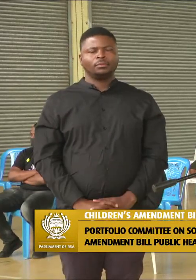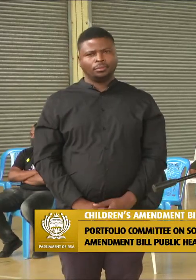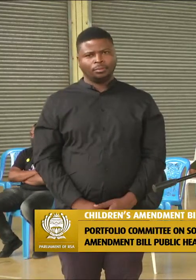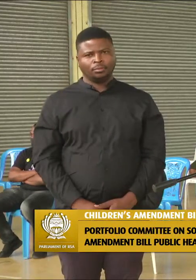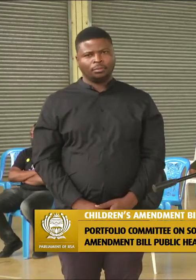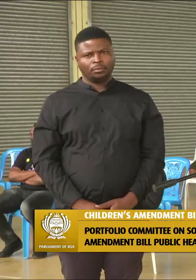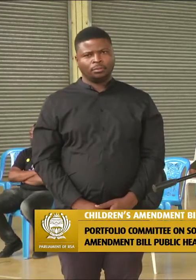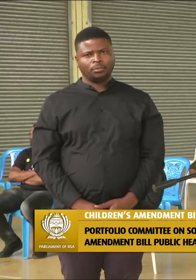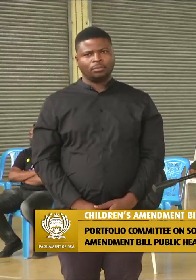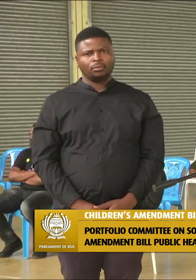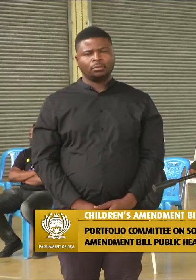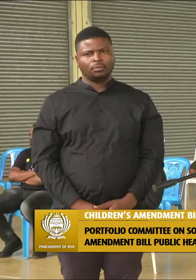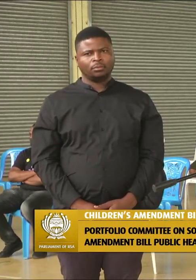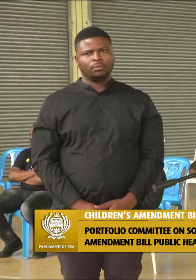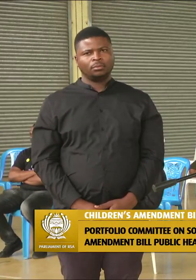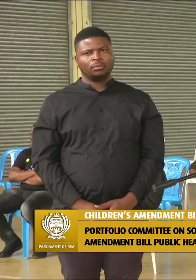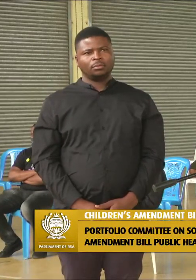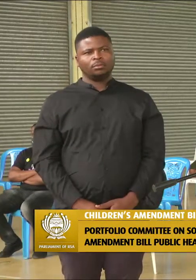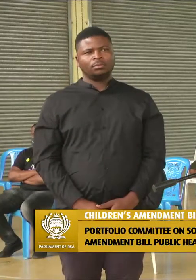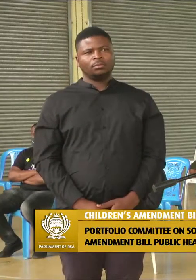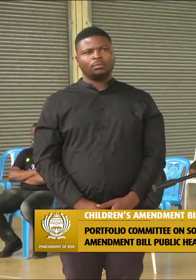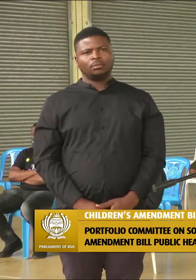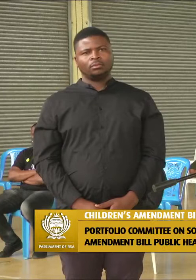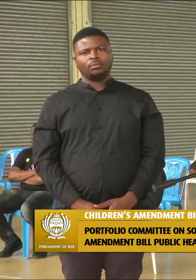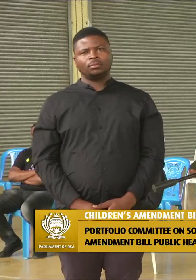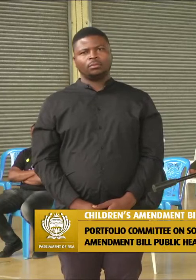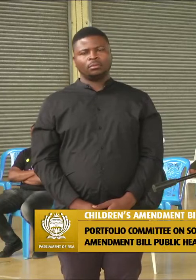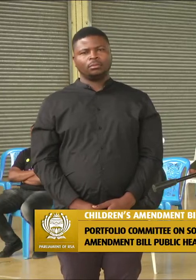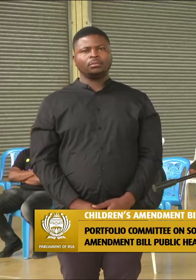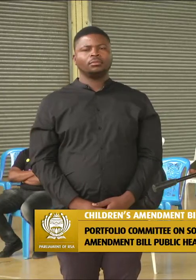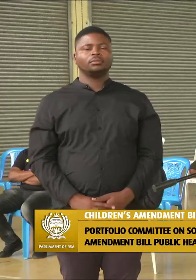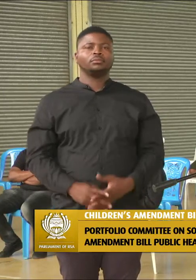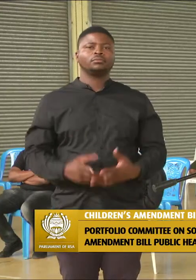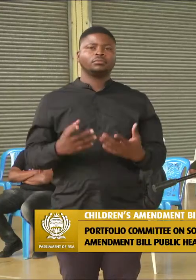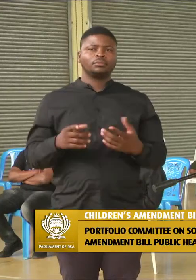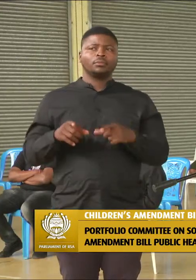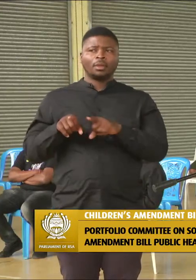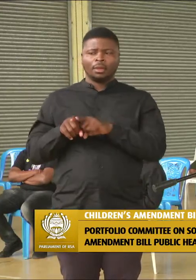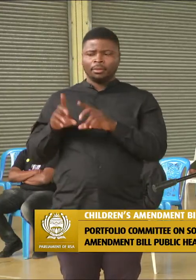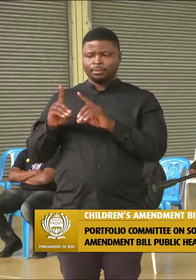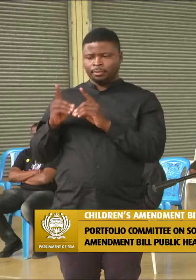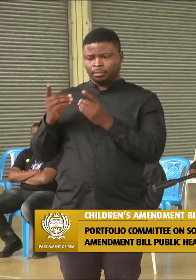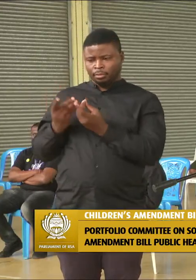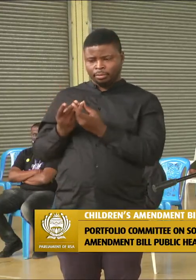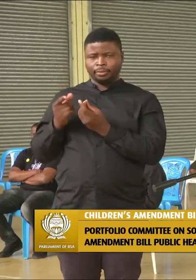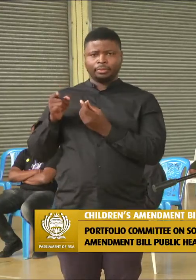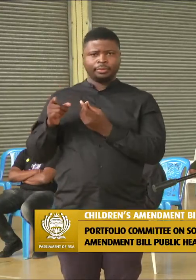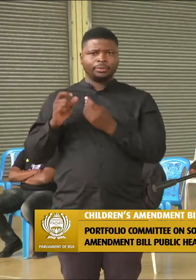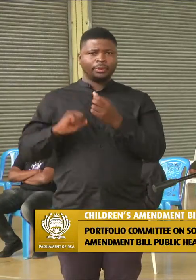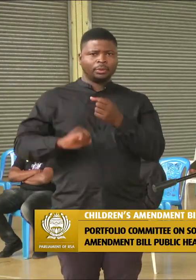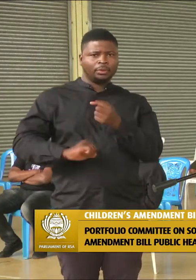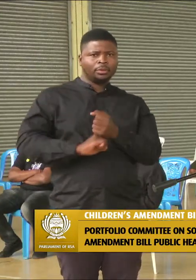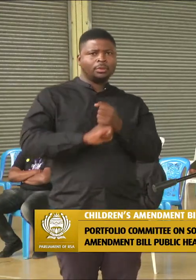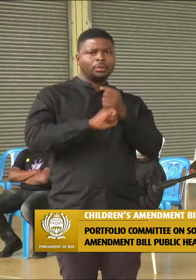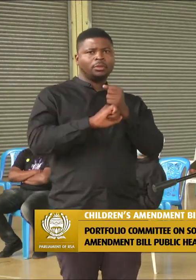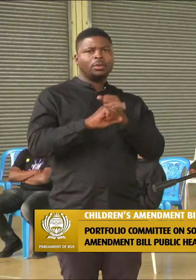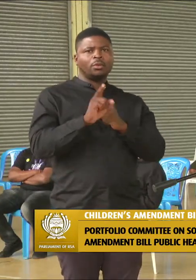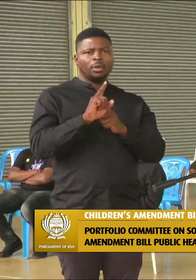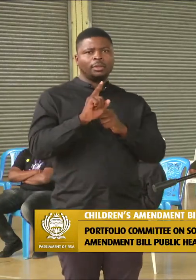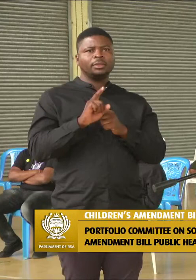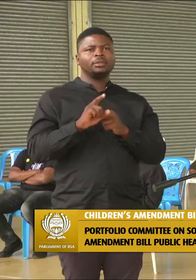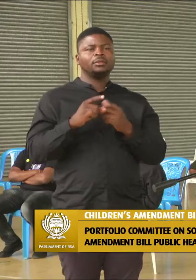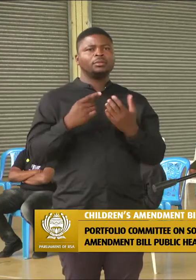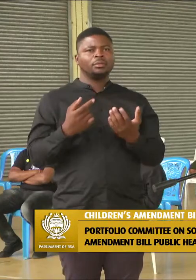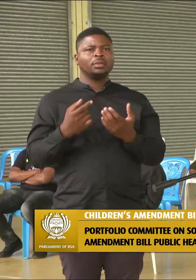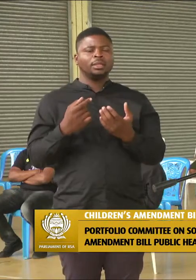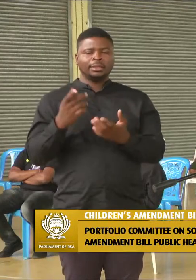okuzivikela ku-COVID-19 iPPE. The department also supported the unregistered ECD